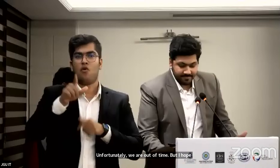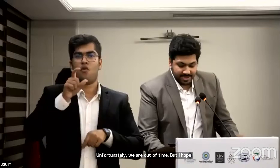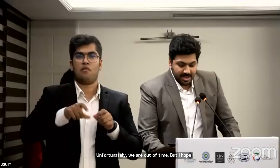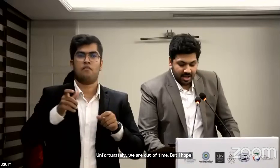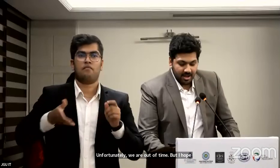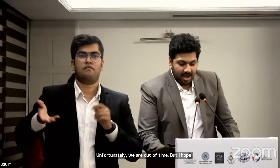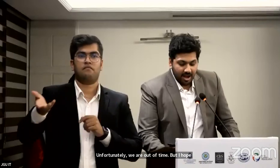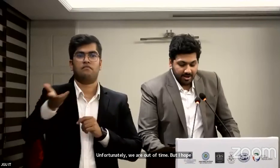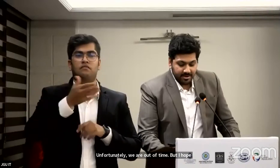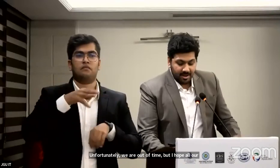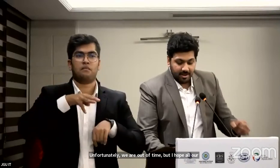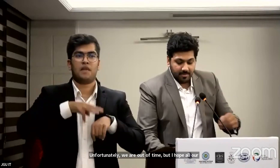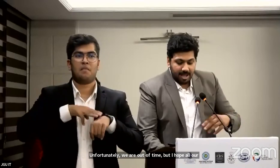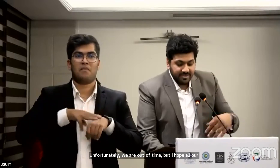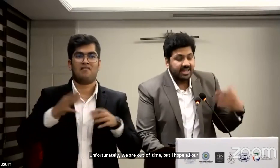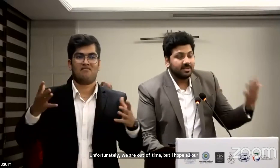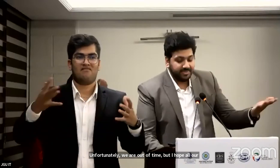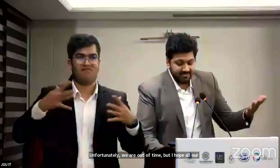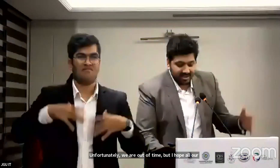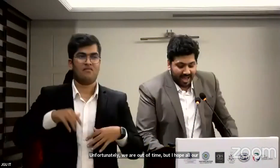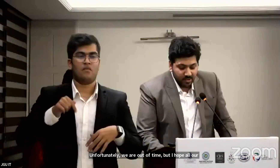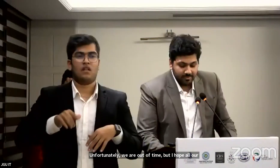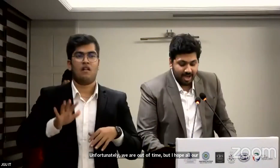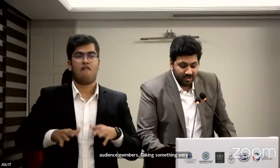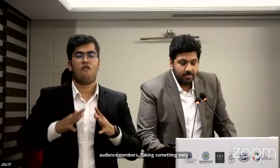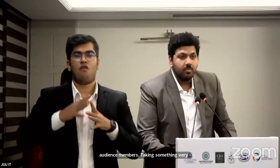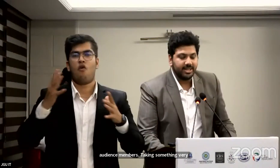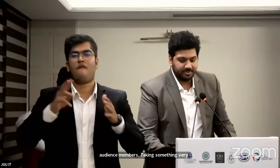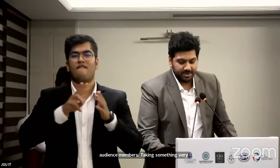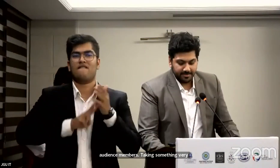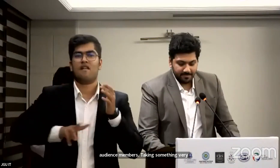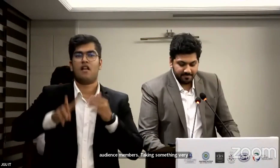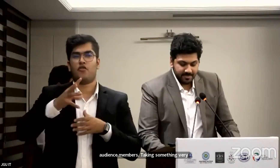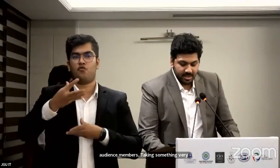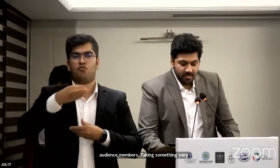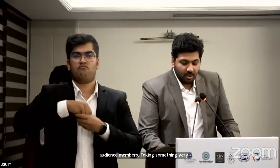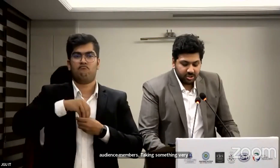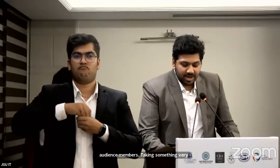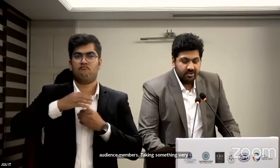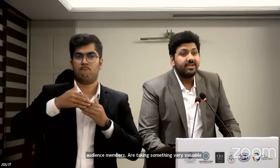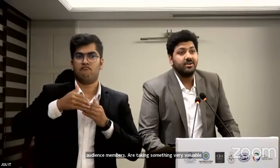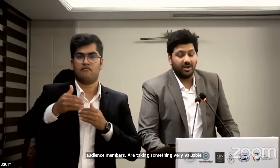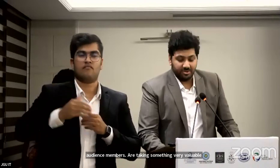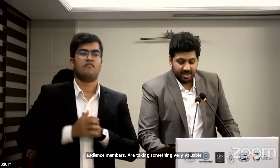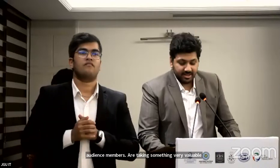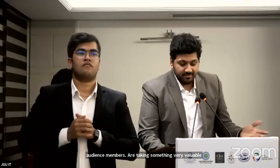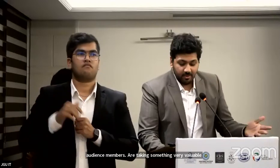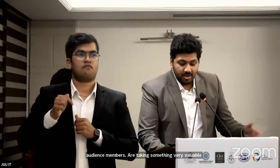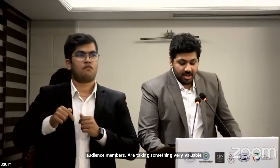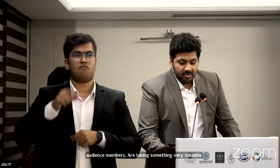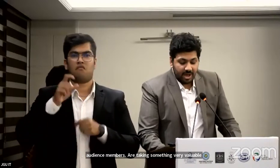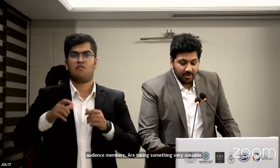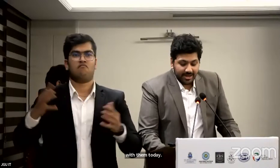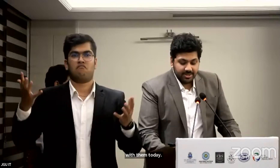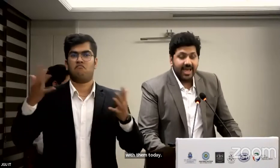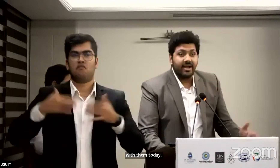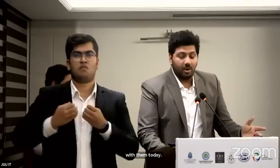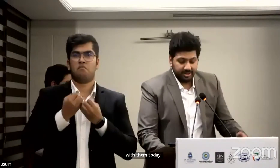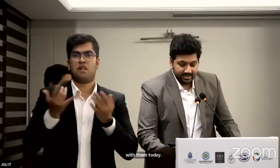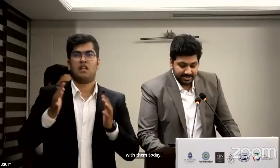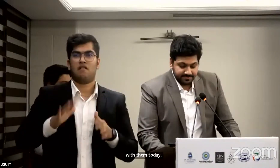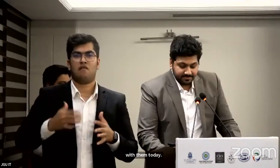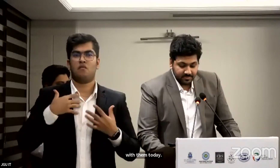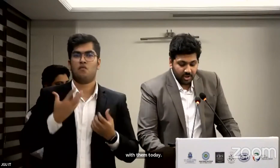members are taking something very valuable with them today. We also had a great turnout today. Therefore, I would like to